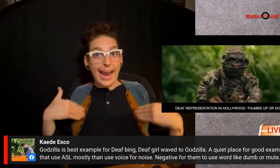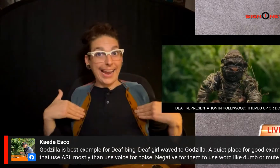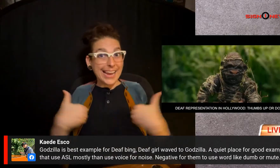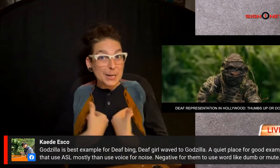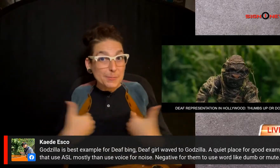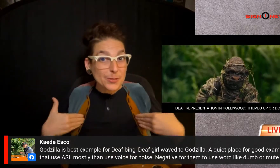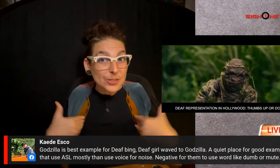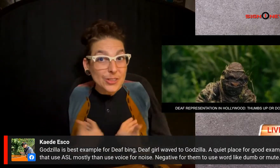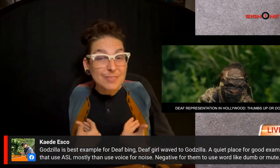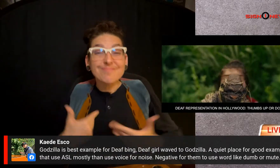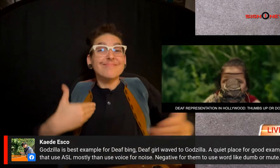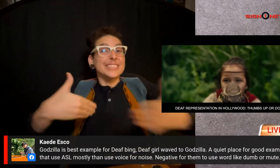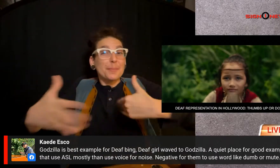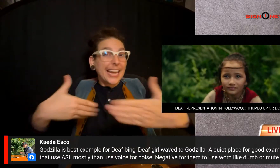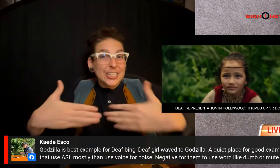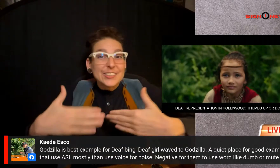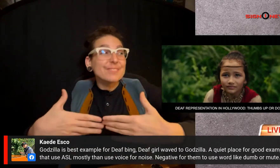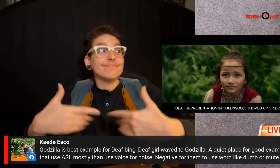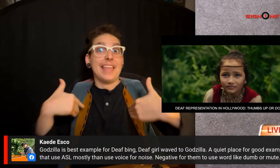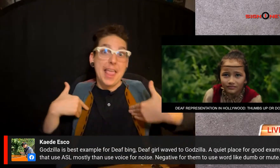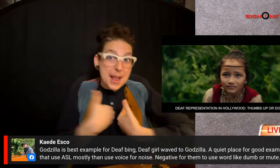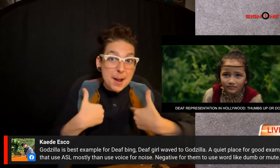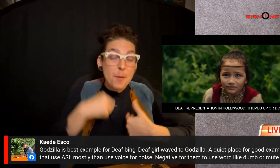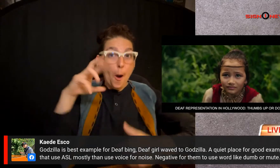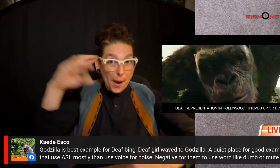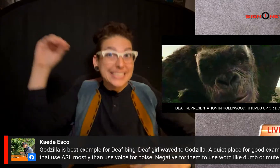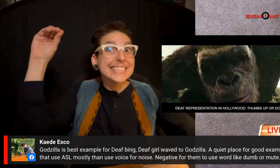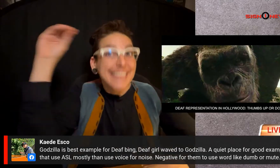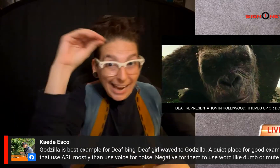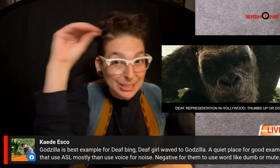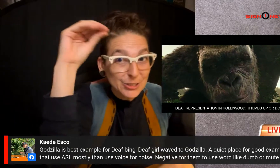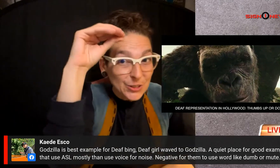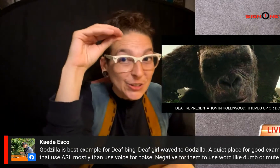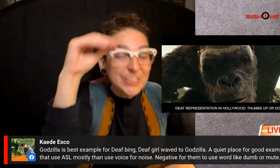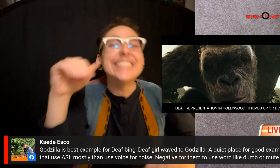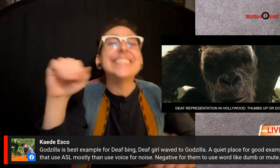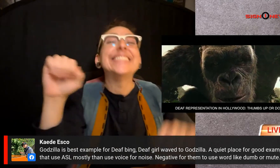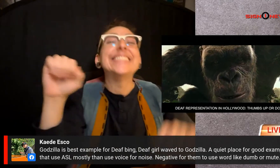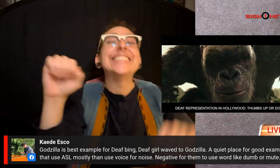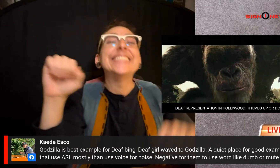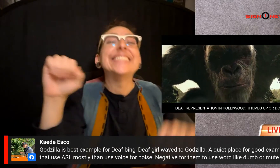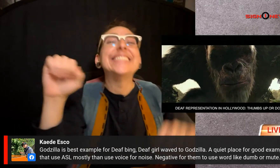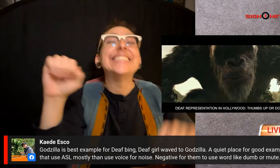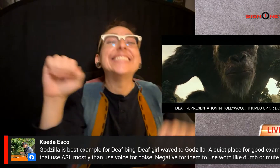there was just no communication. It didn't matter. She was working with an animal.